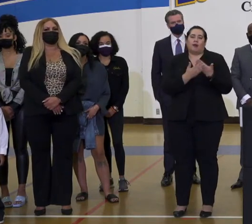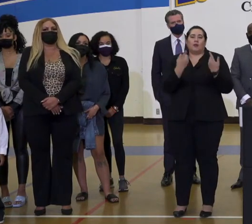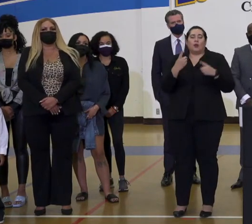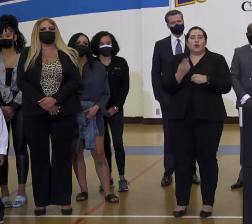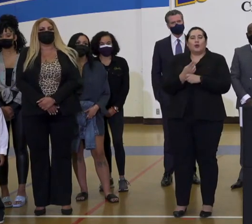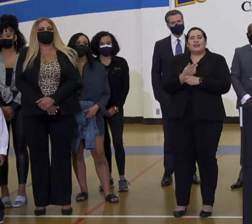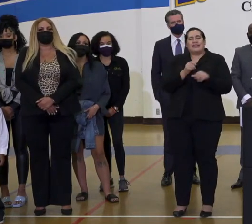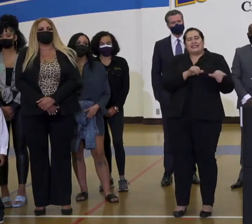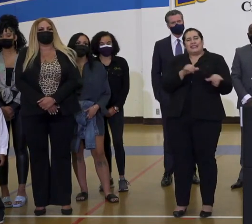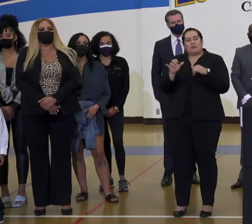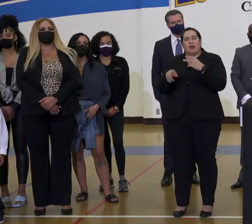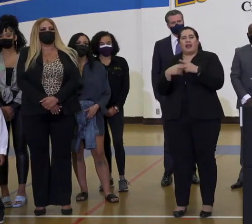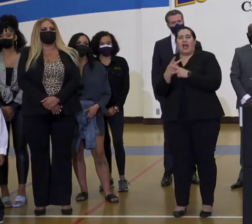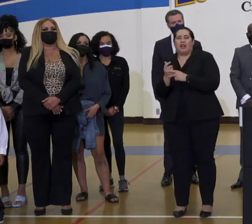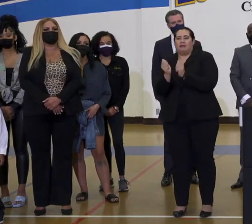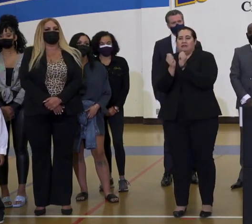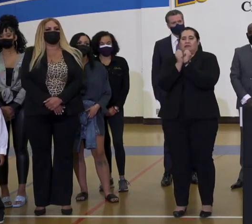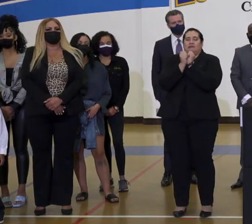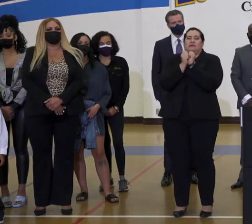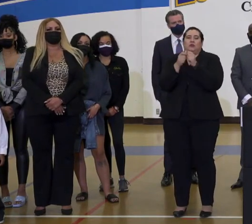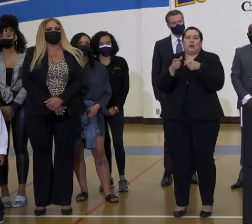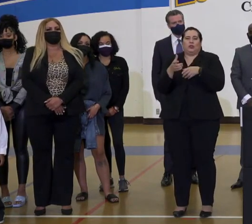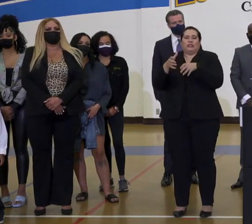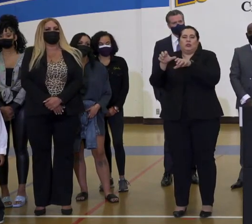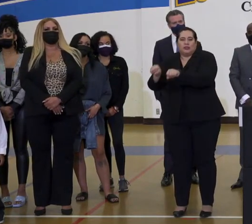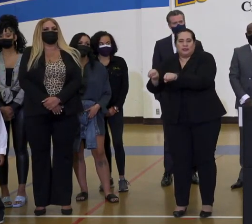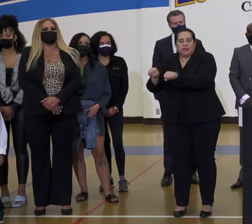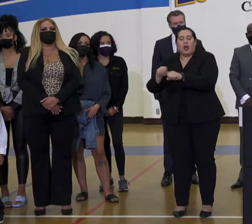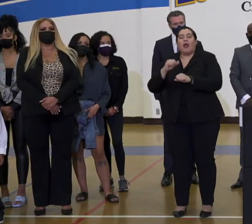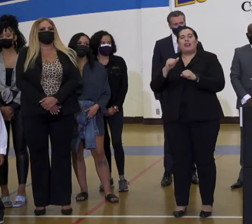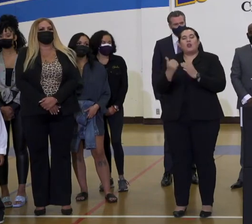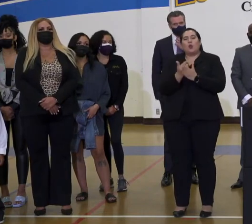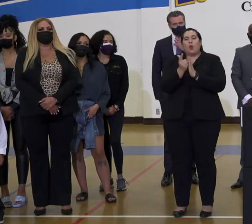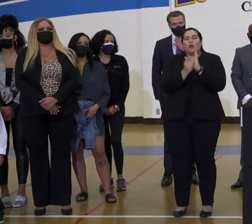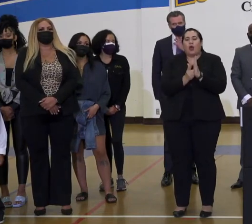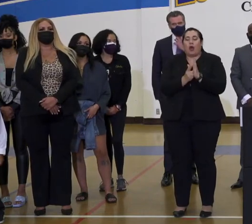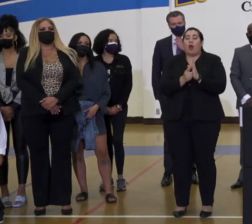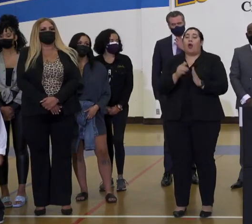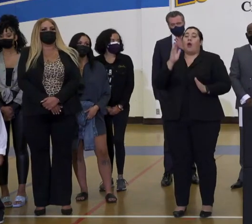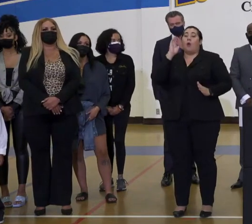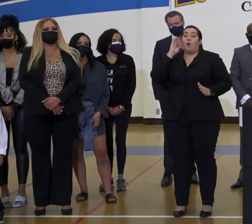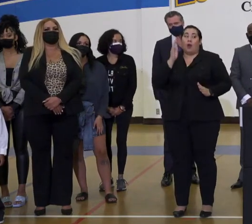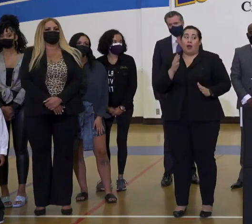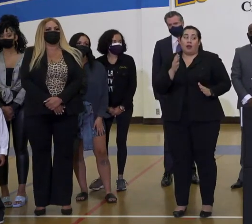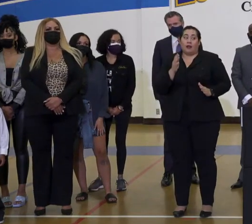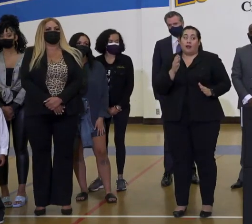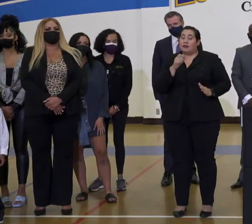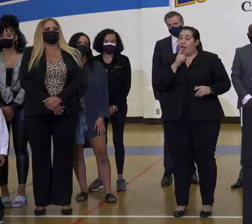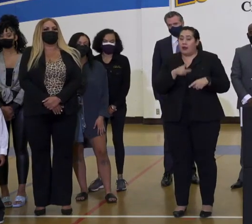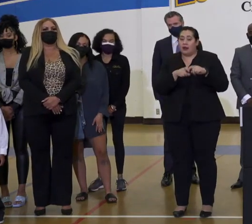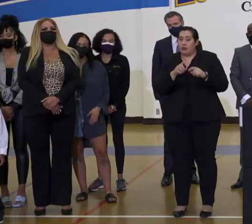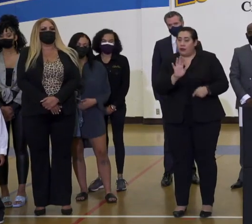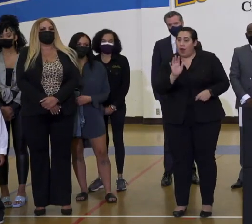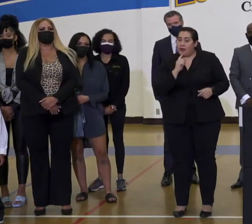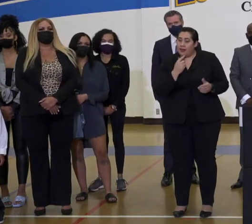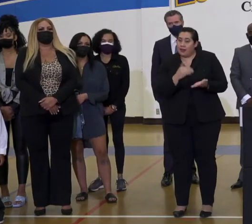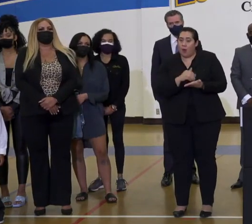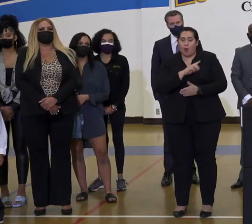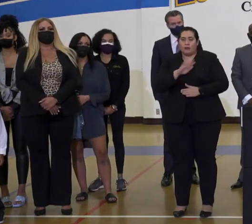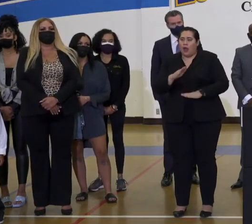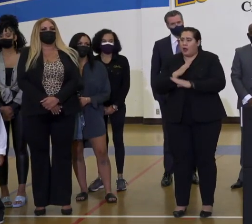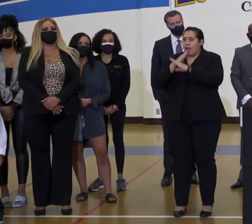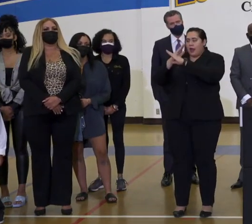used similar restraints. This new law will not hinder, and I repeat, will not hinder law enforcement